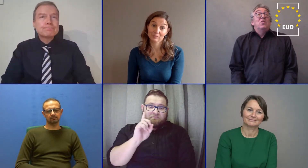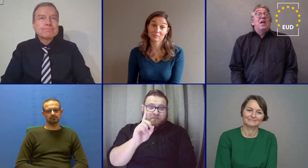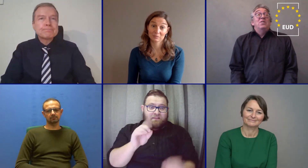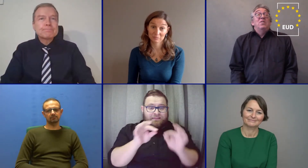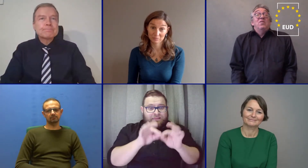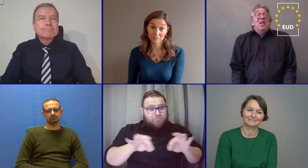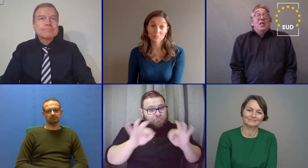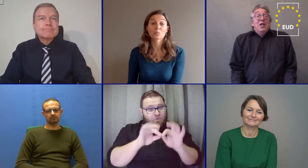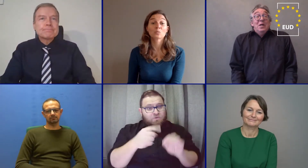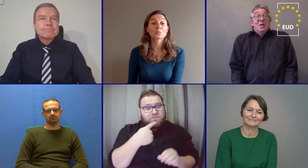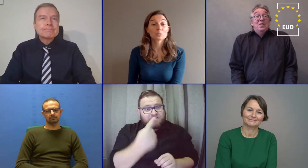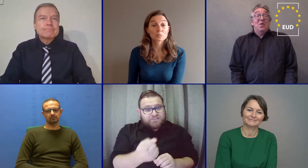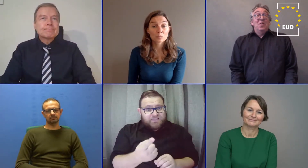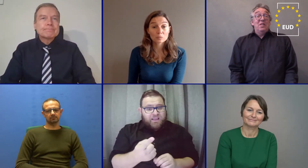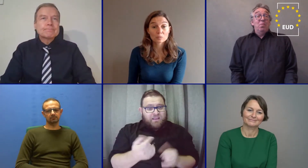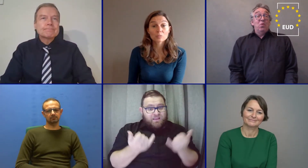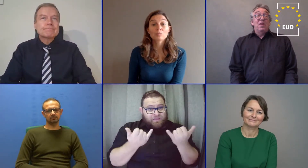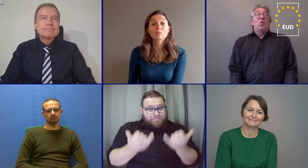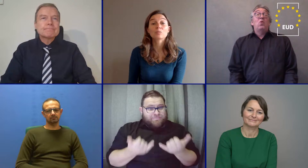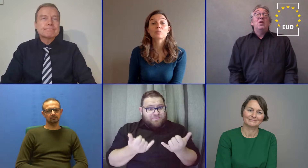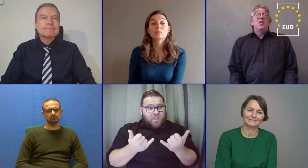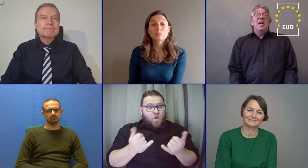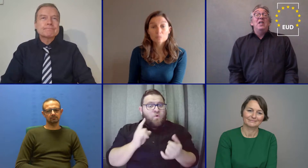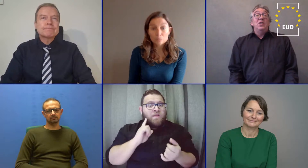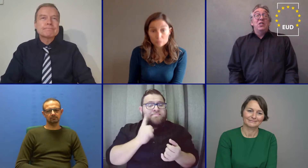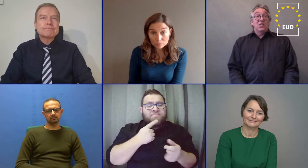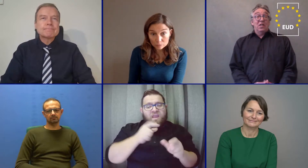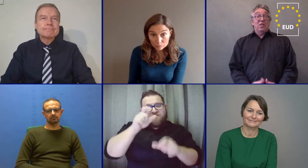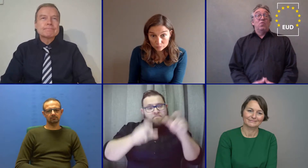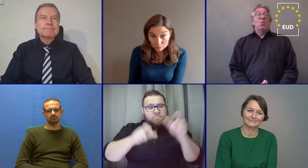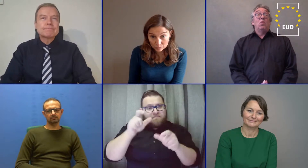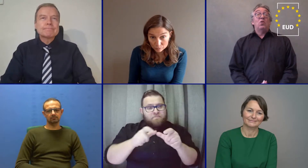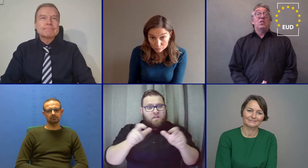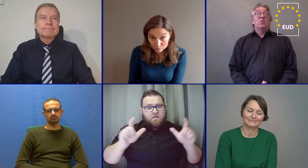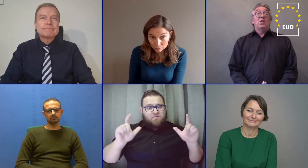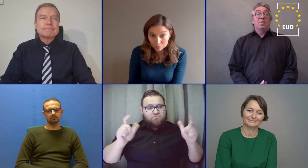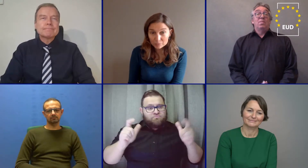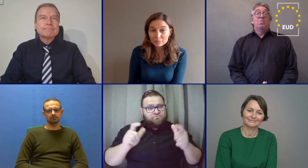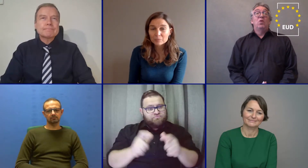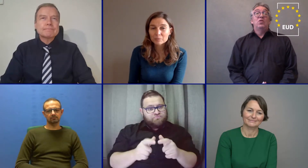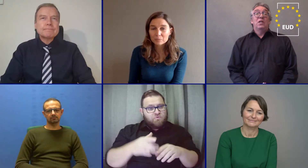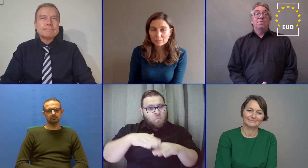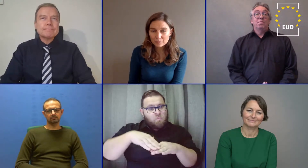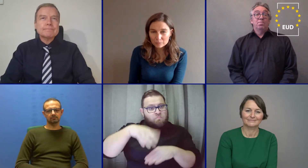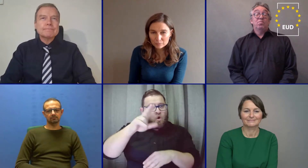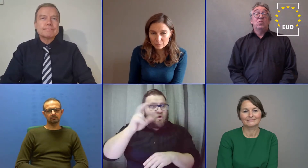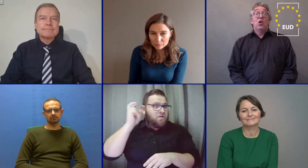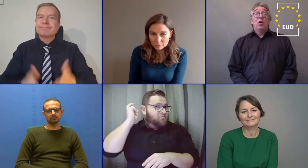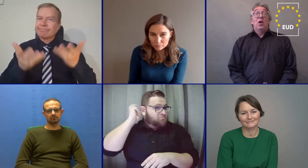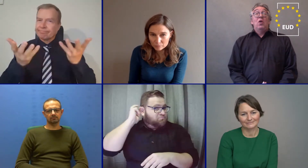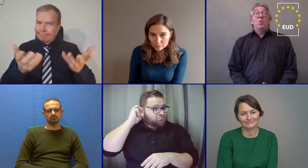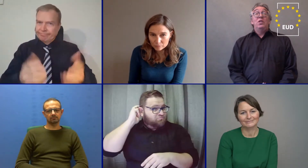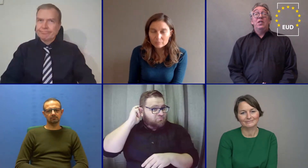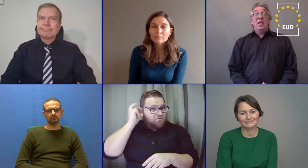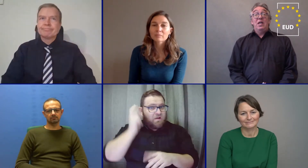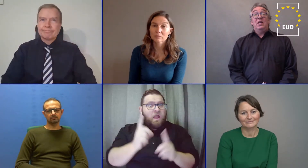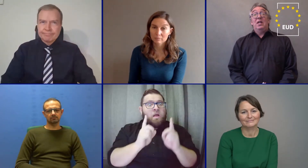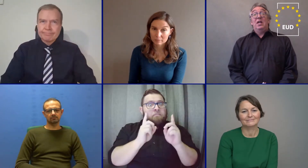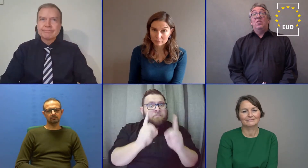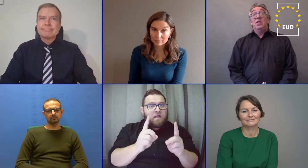age 15. So it's important to have all these ages role modeled as well. Bojan. We see that